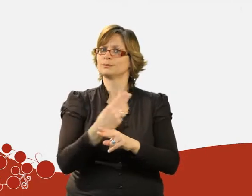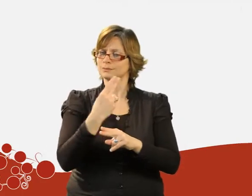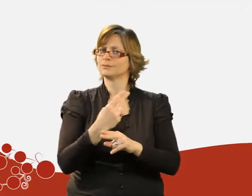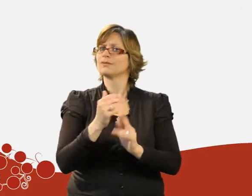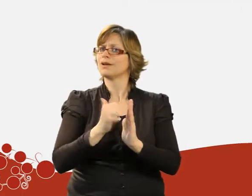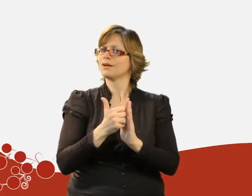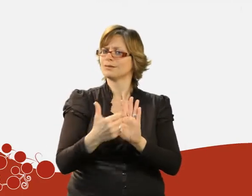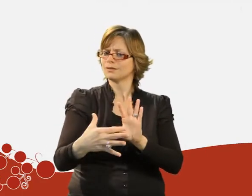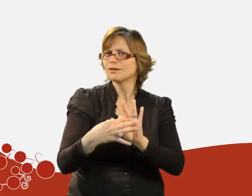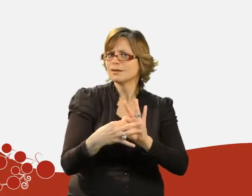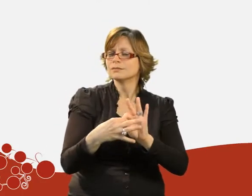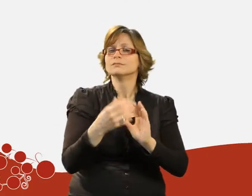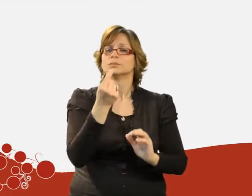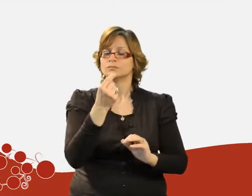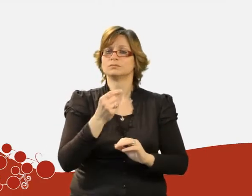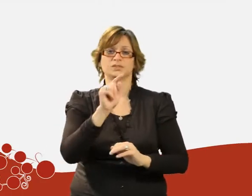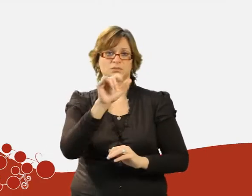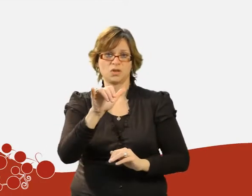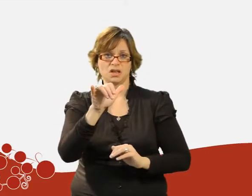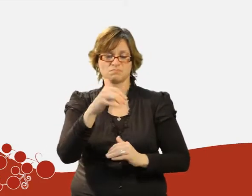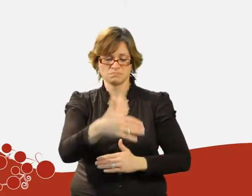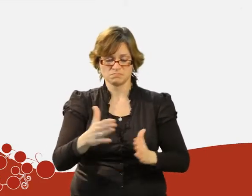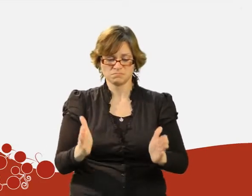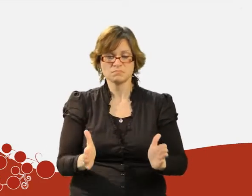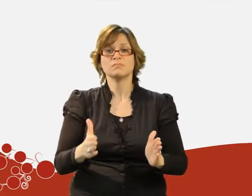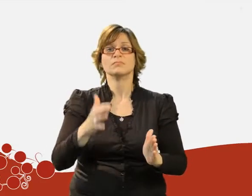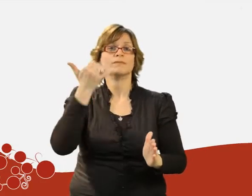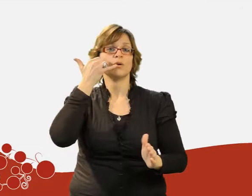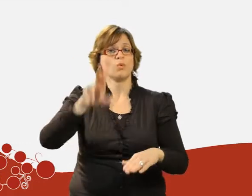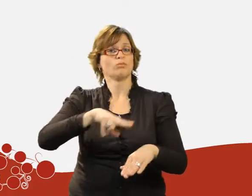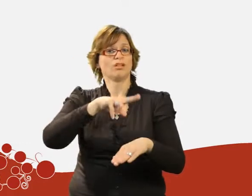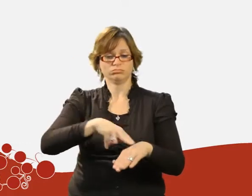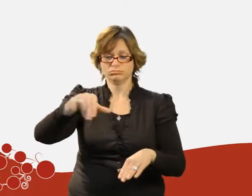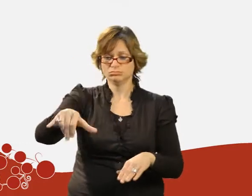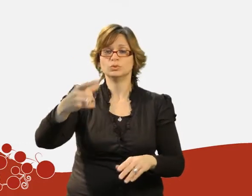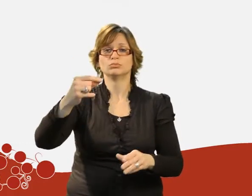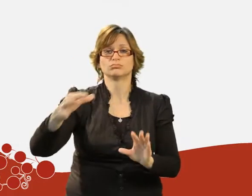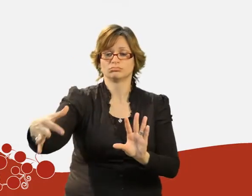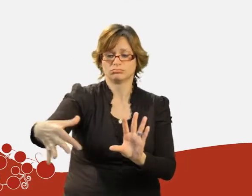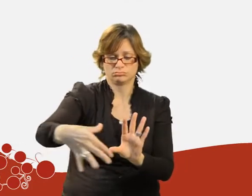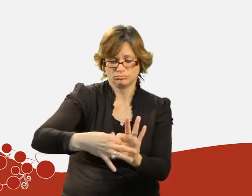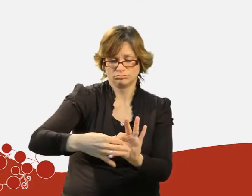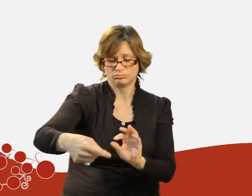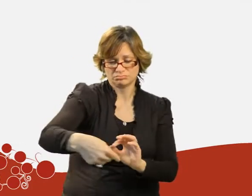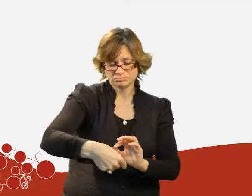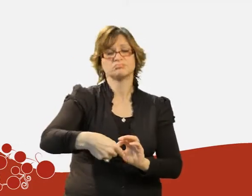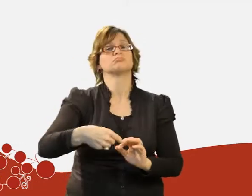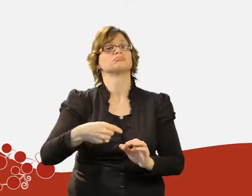regular phone system. by connecting the device directly to the phone